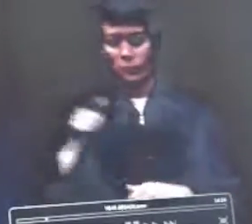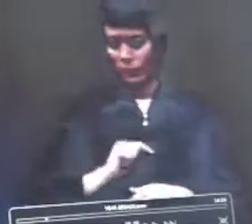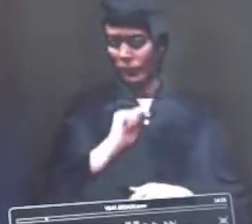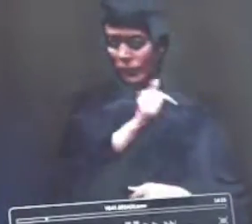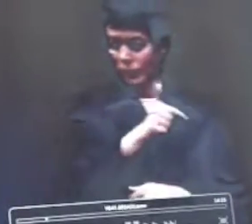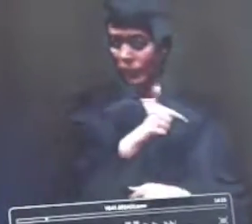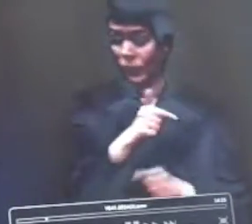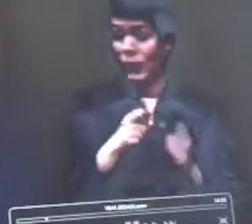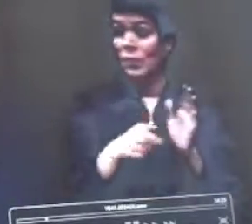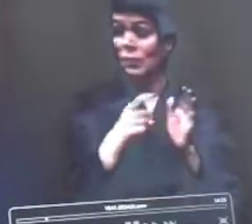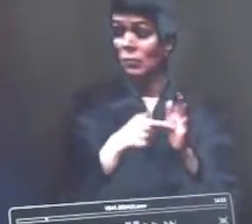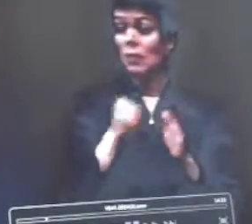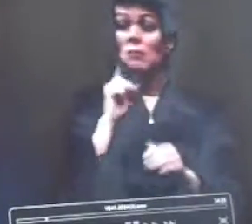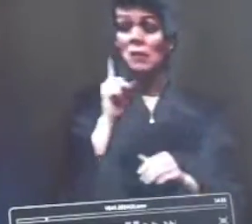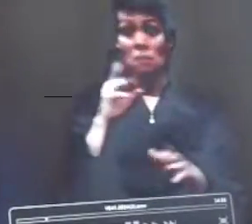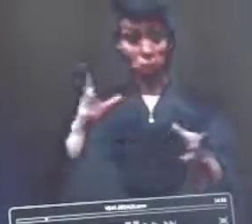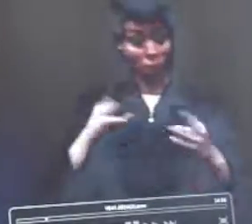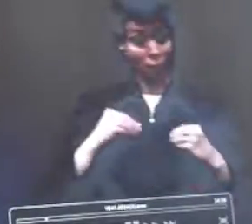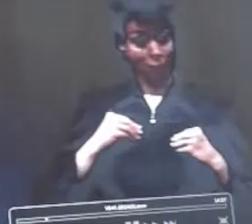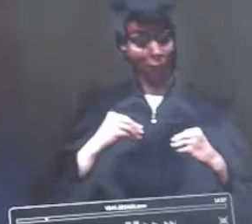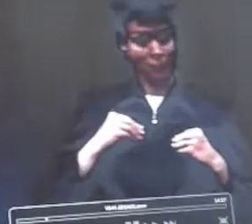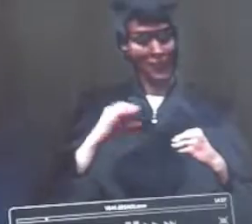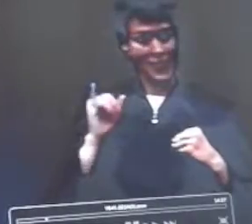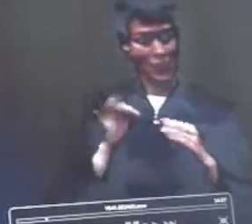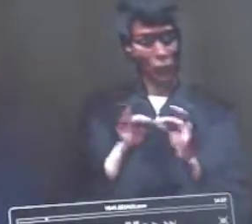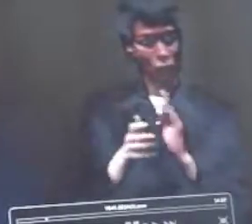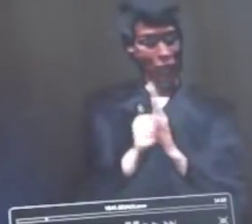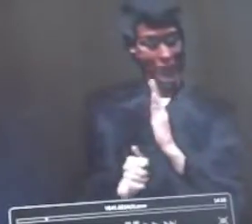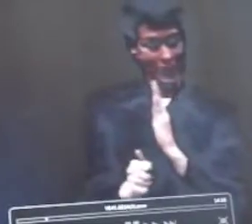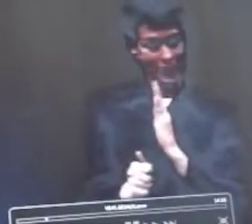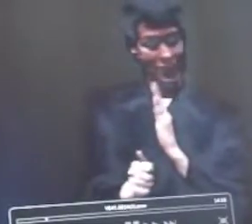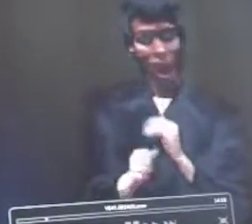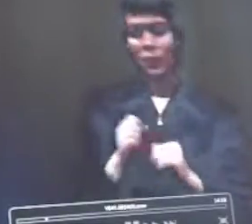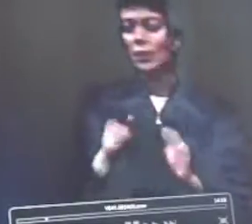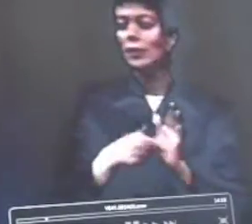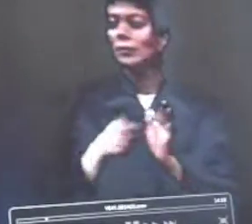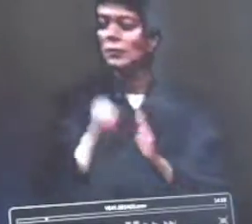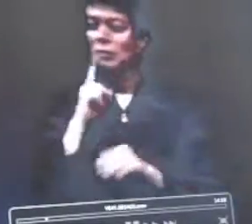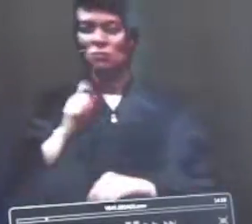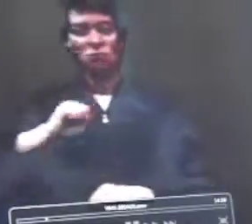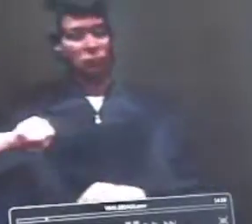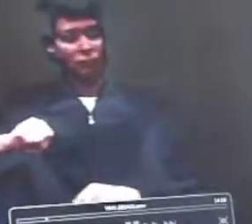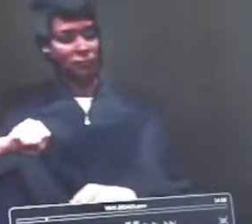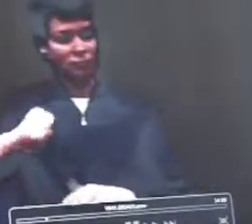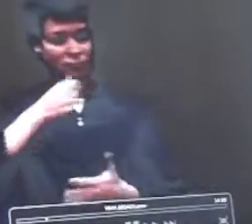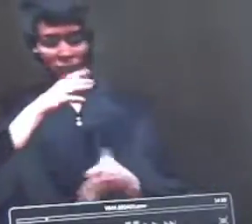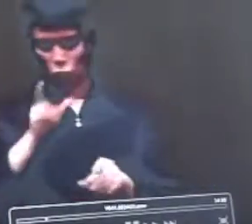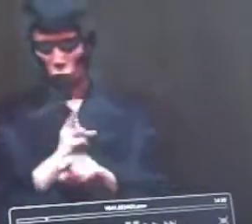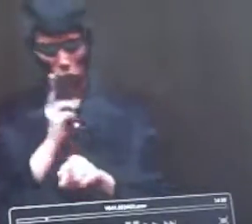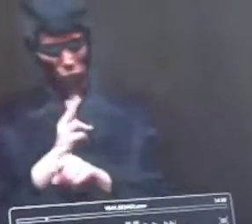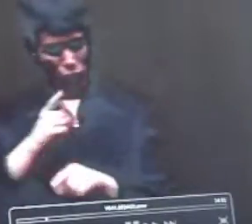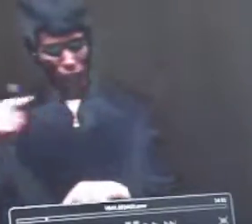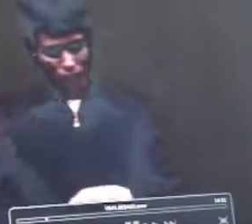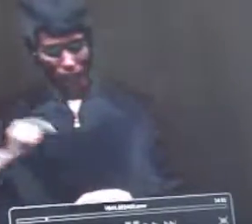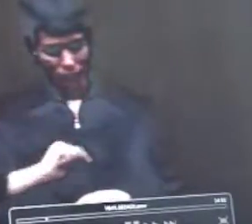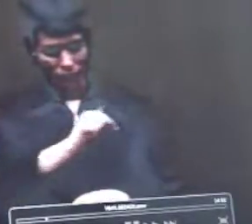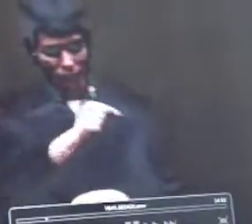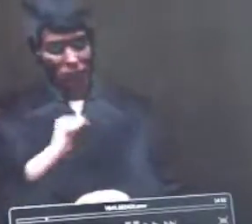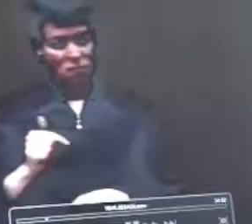lot of different answers in regards to consecutive interpreting. Some people are supportive of it and some are